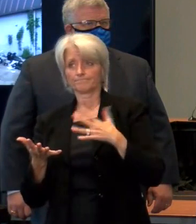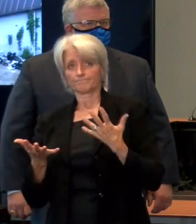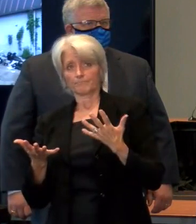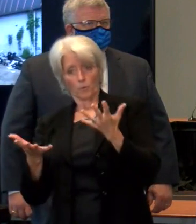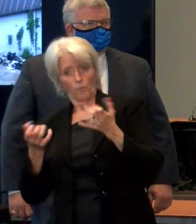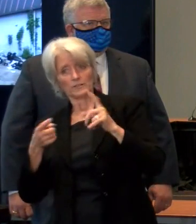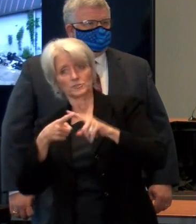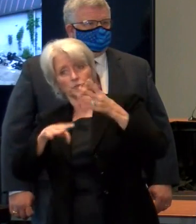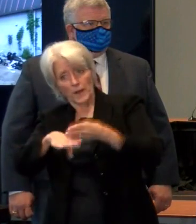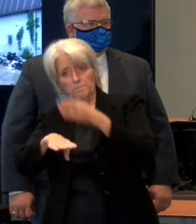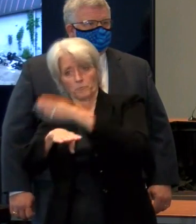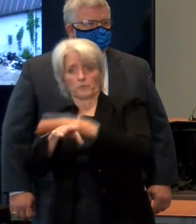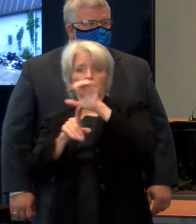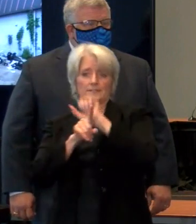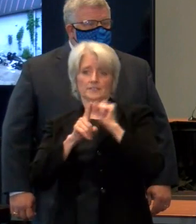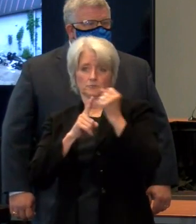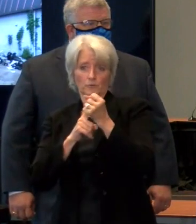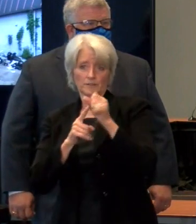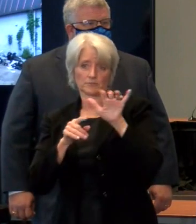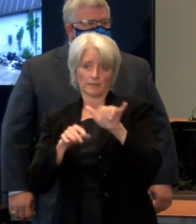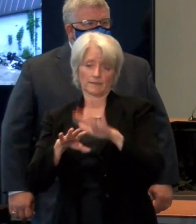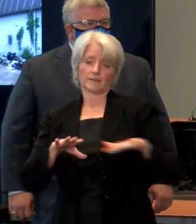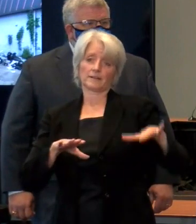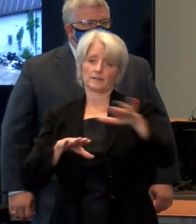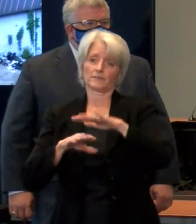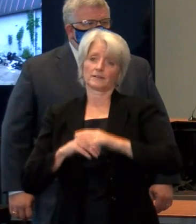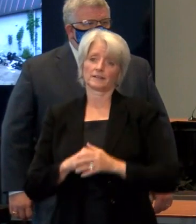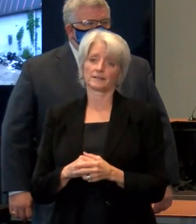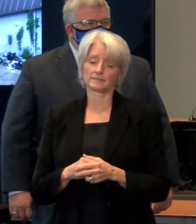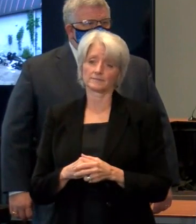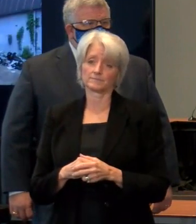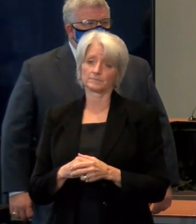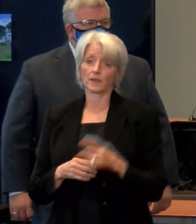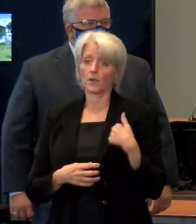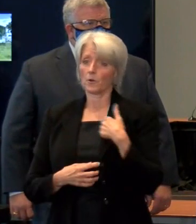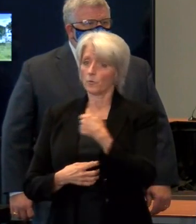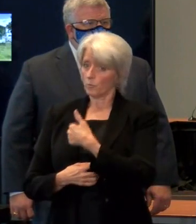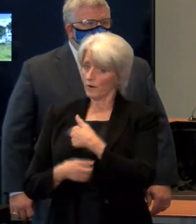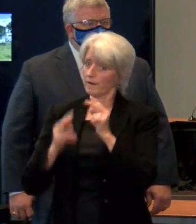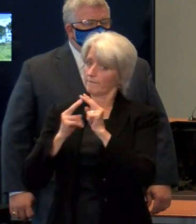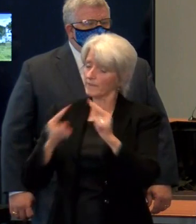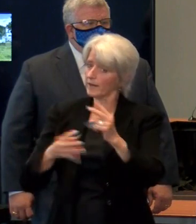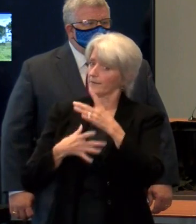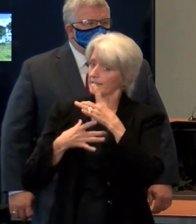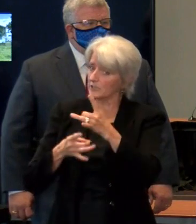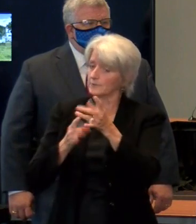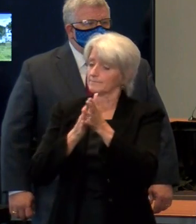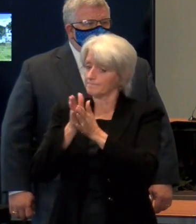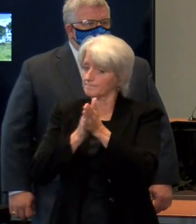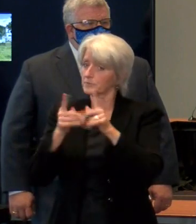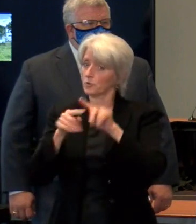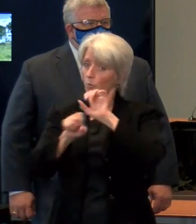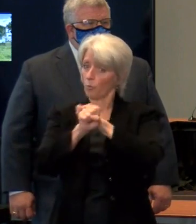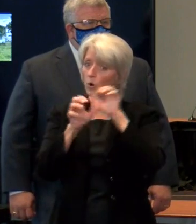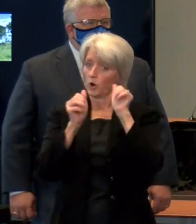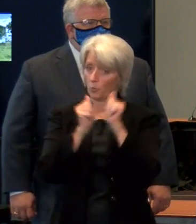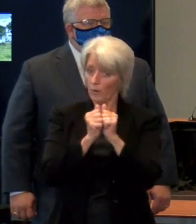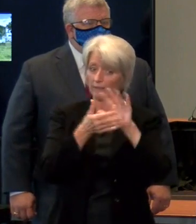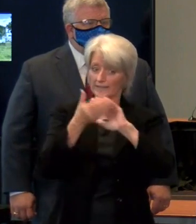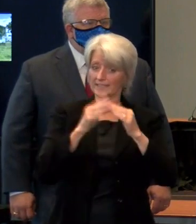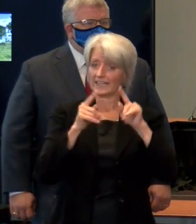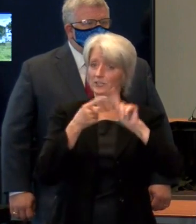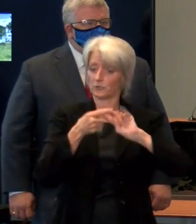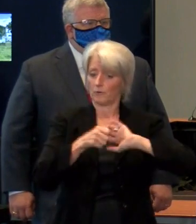improving conditions for that area. We're really interested in working with the city to create a safe and